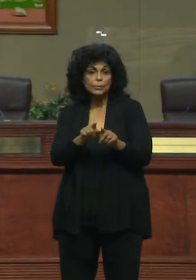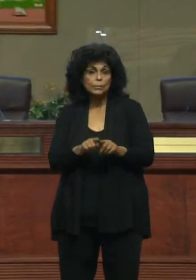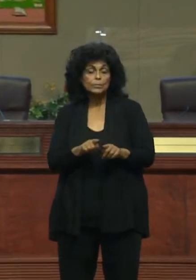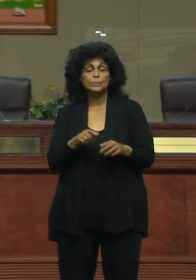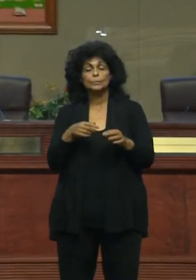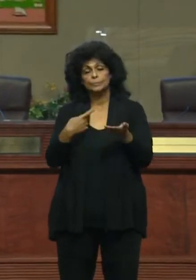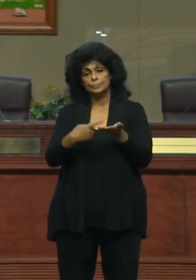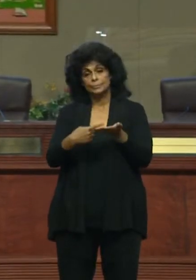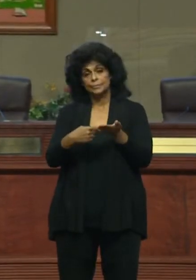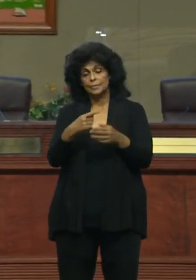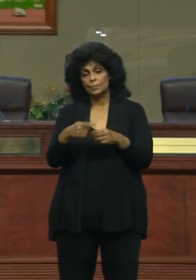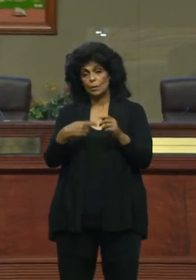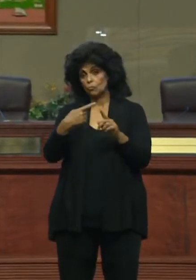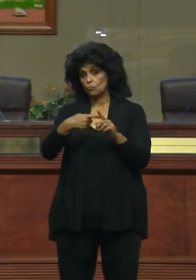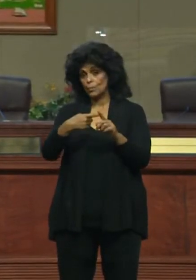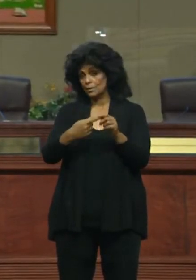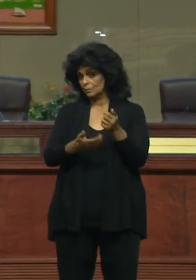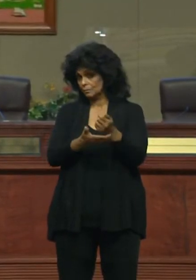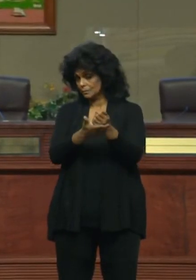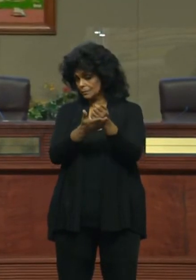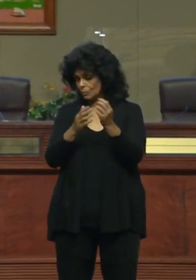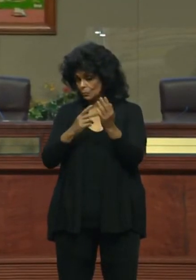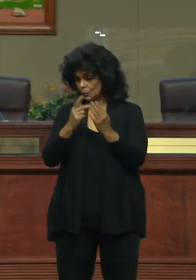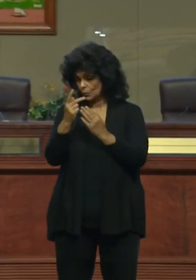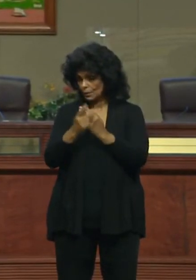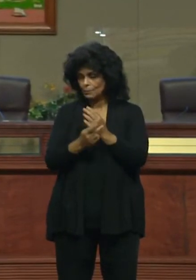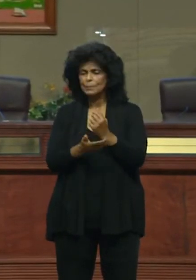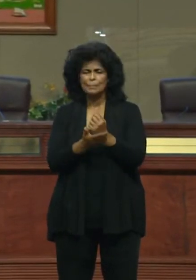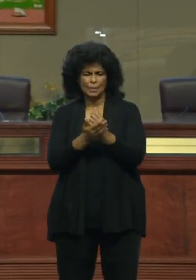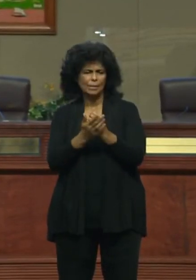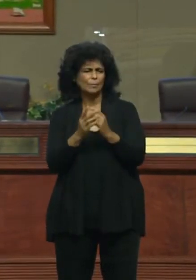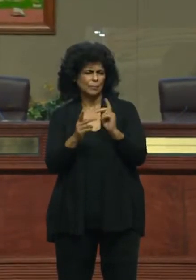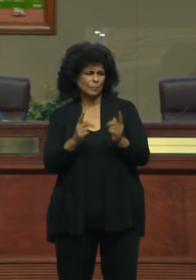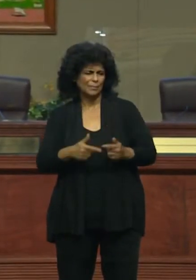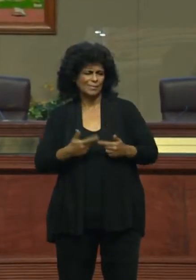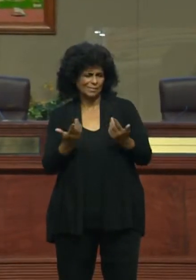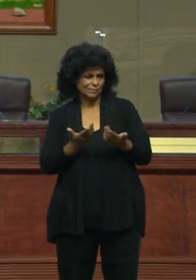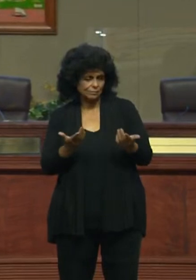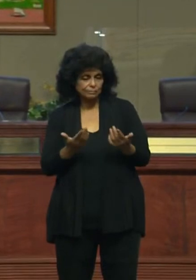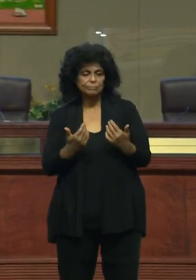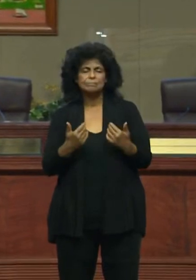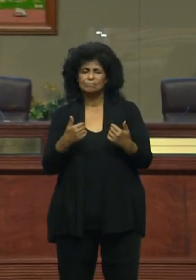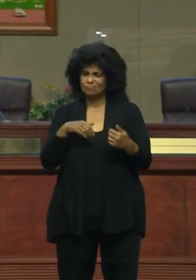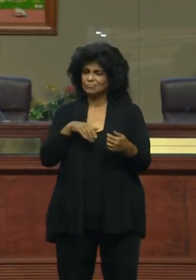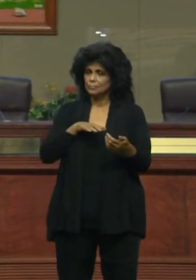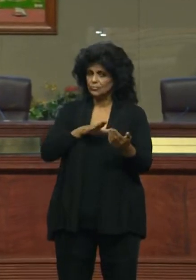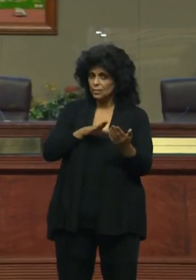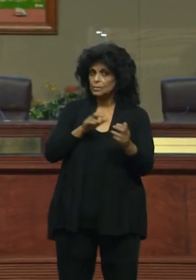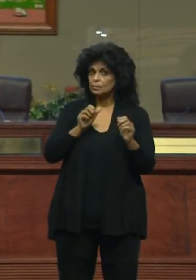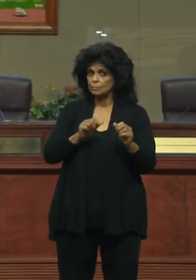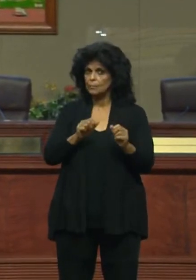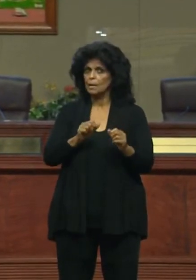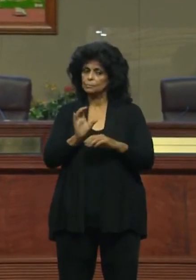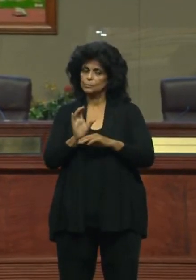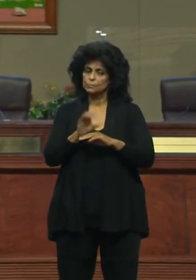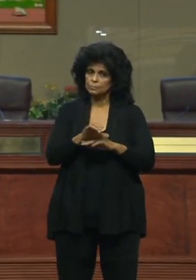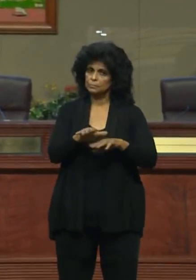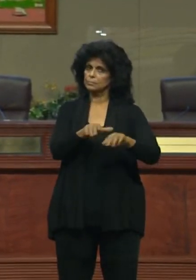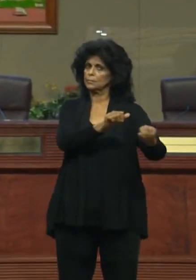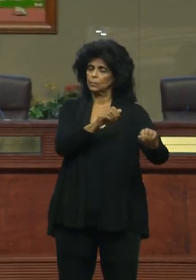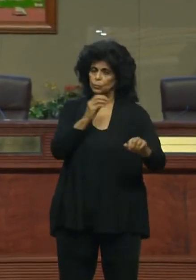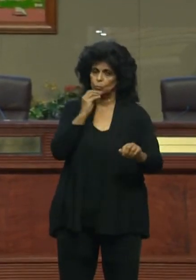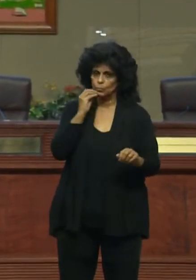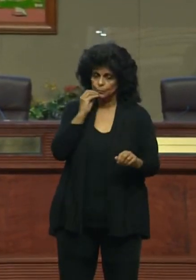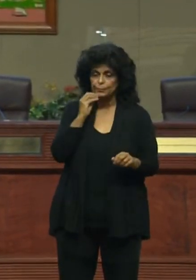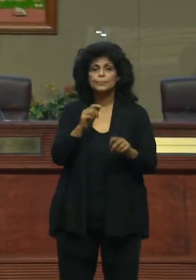our emergency rental assistance program that helps our residents who have or are facing evictions, and he will